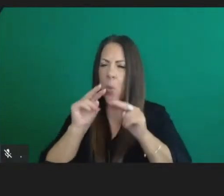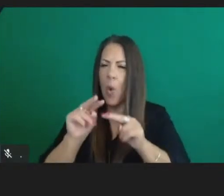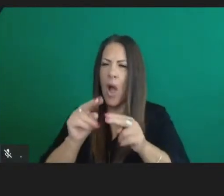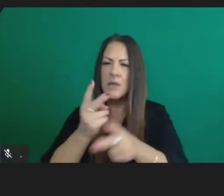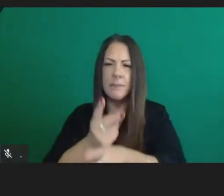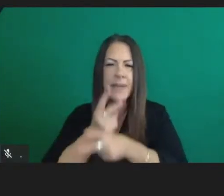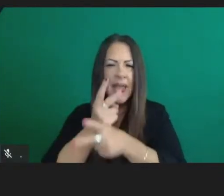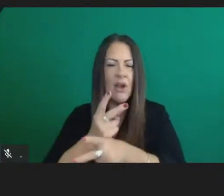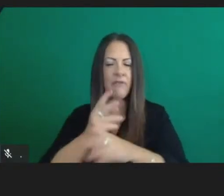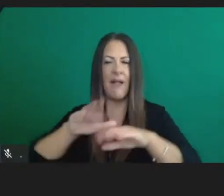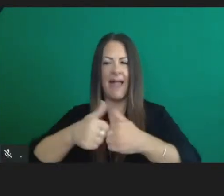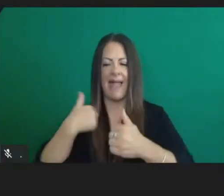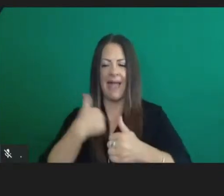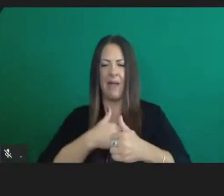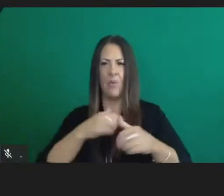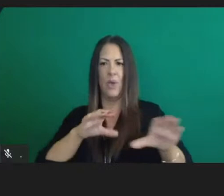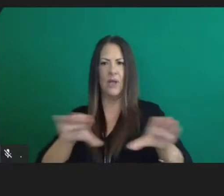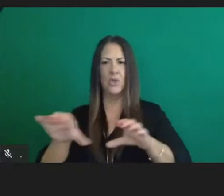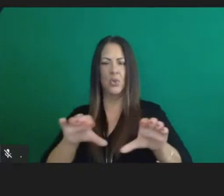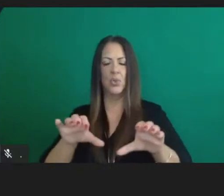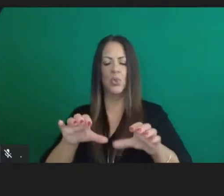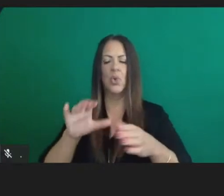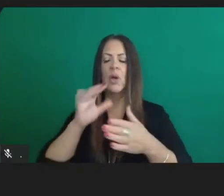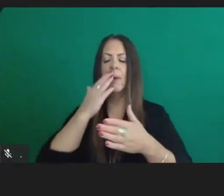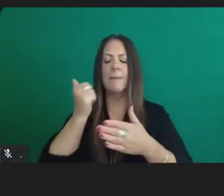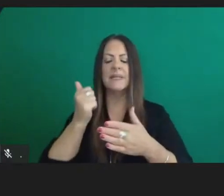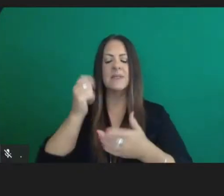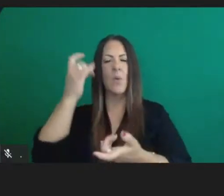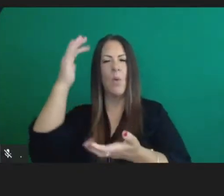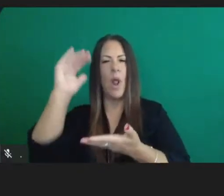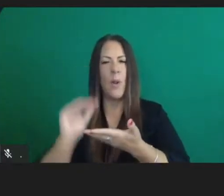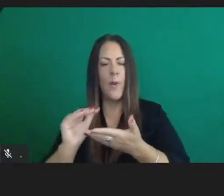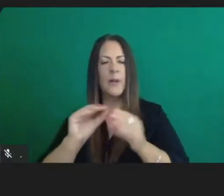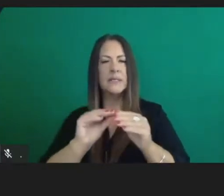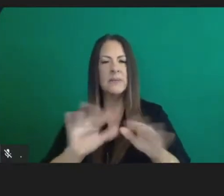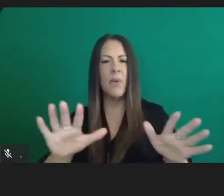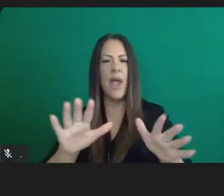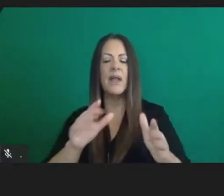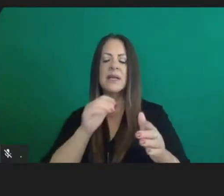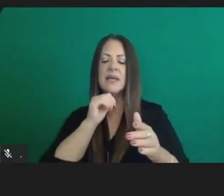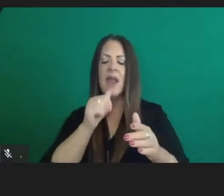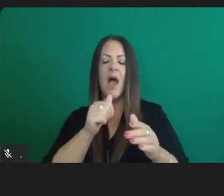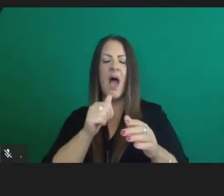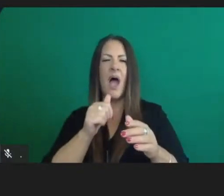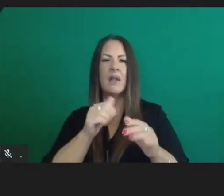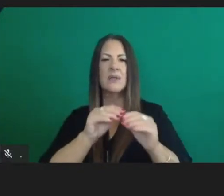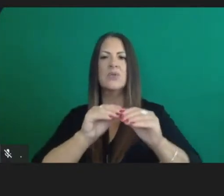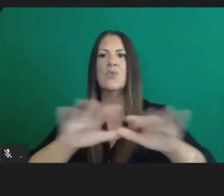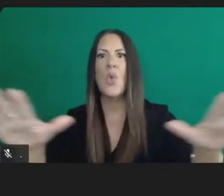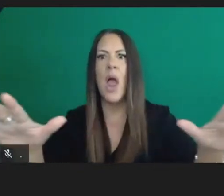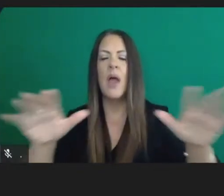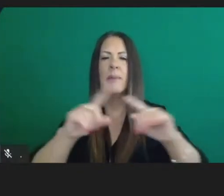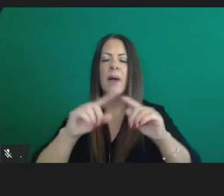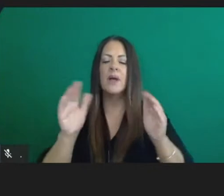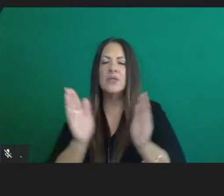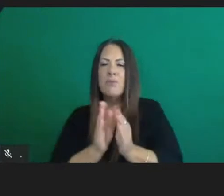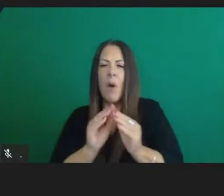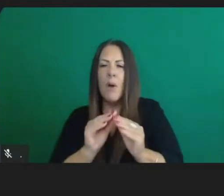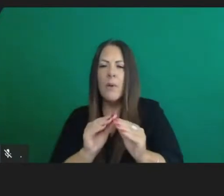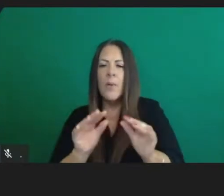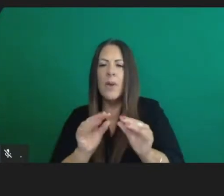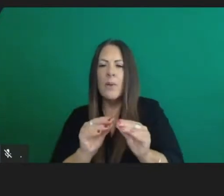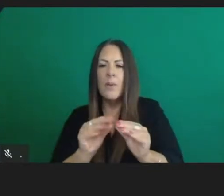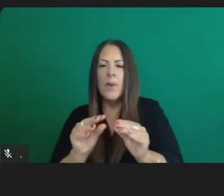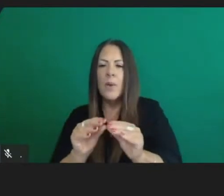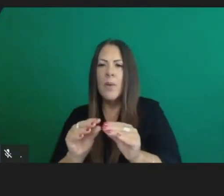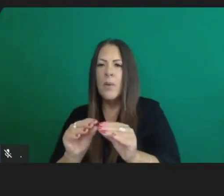large exponential spread. That is the kind of spread that I think we all worry about, that we all talk about as what puts our